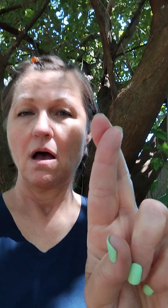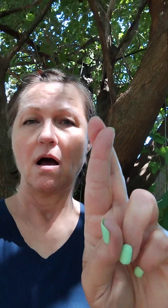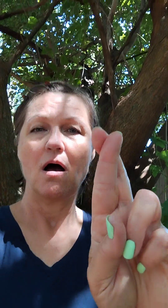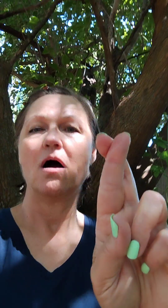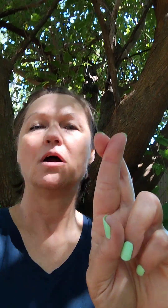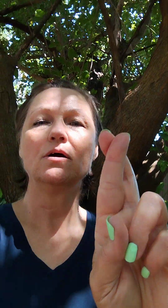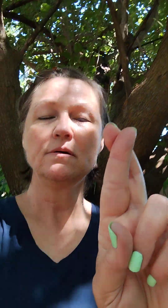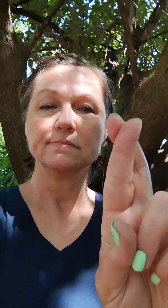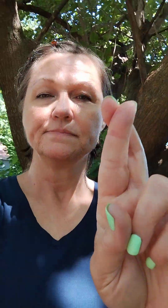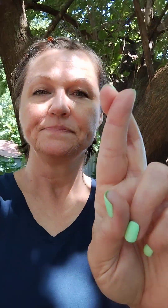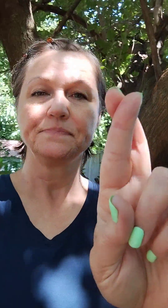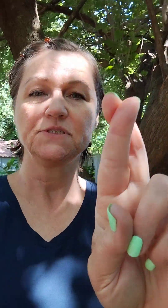R.